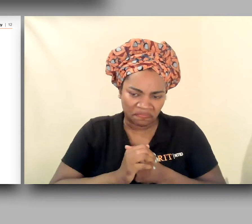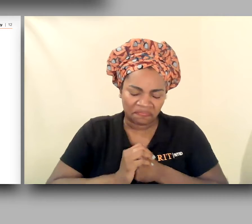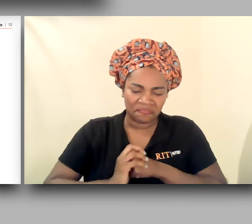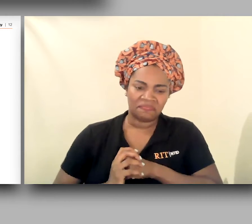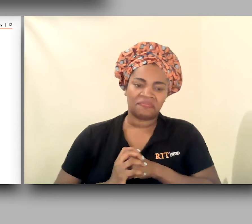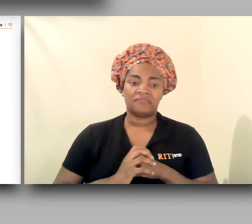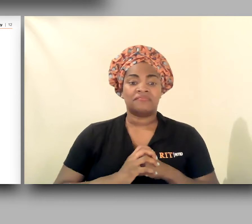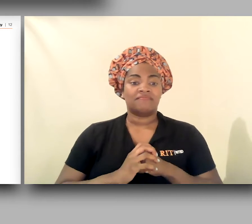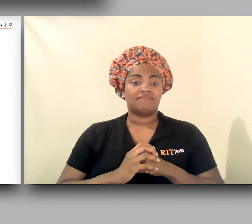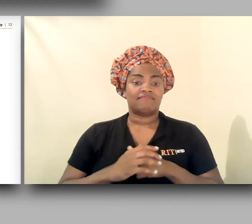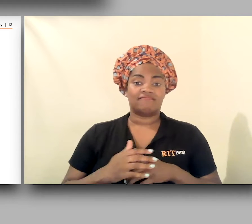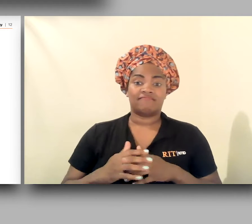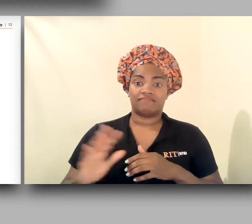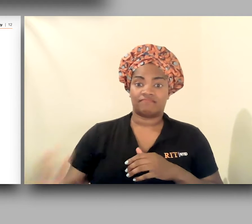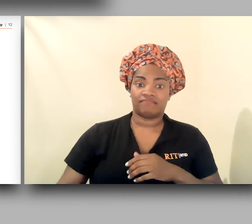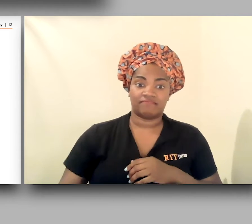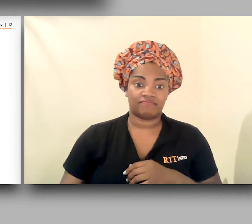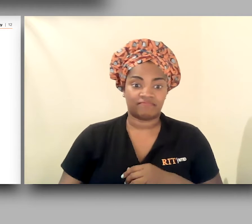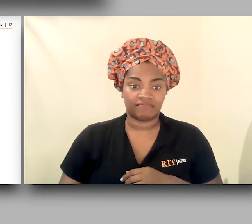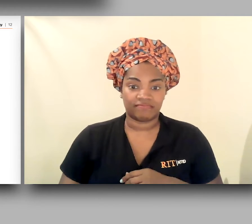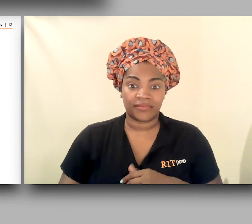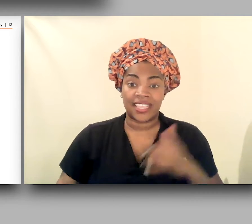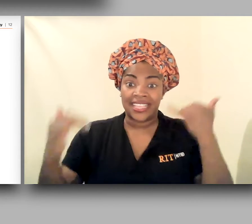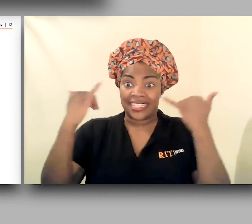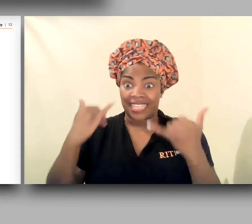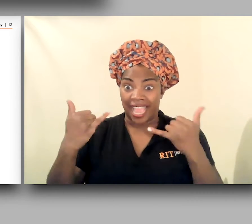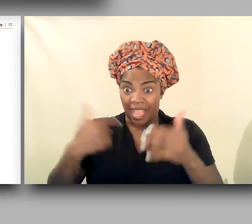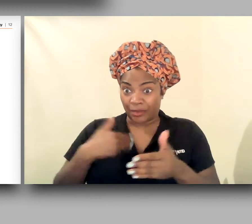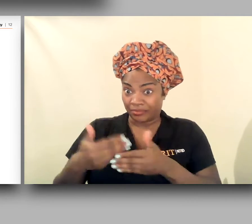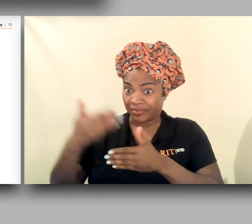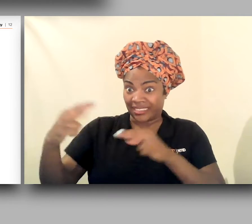this machine. How